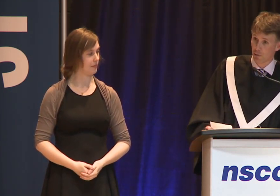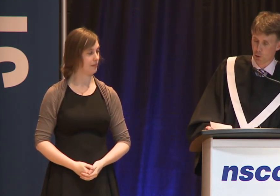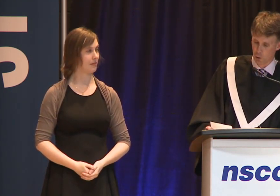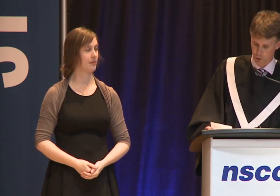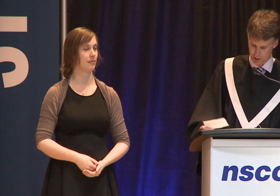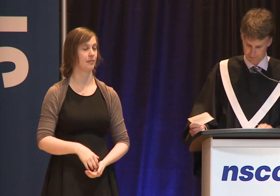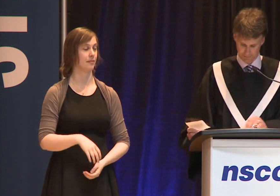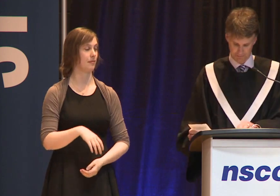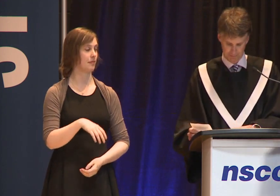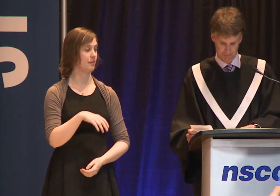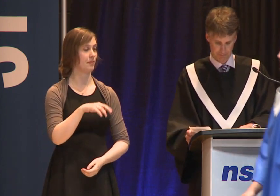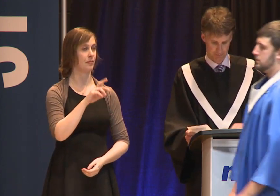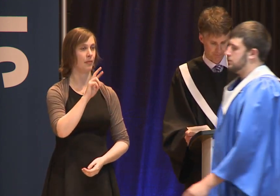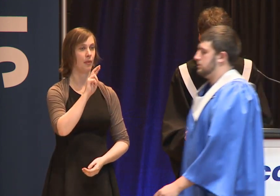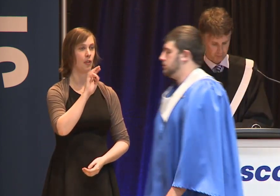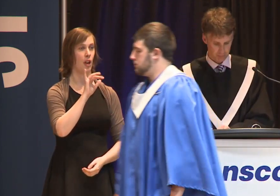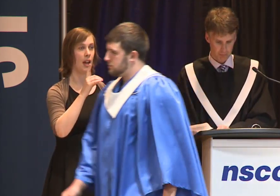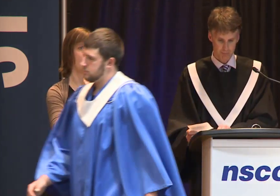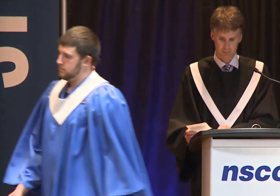Ryan Forward.